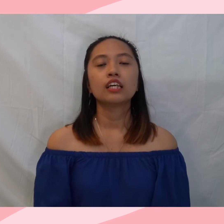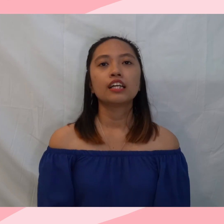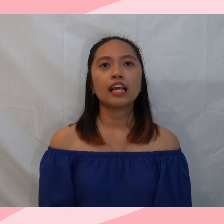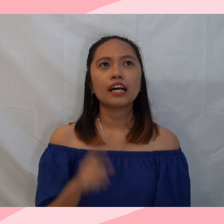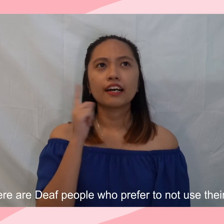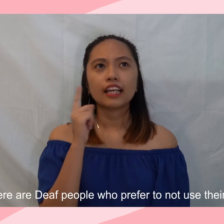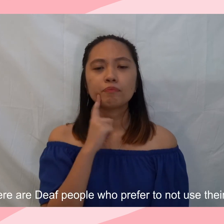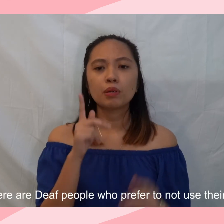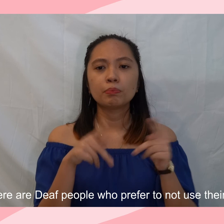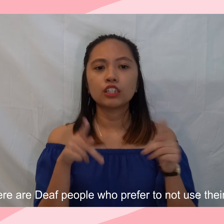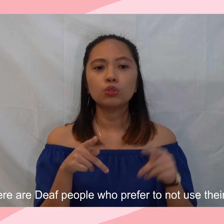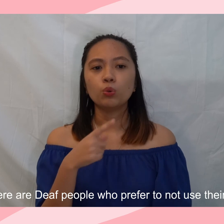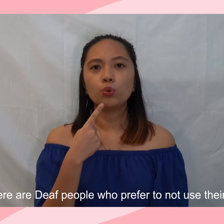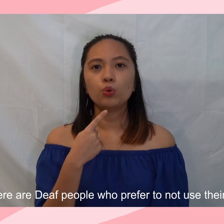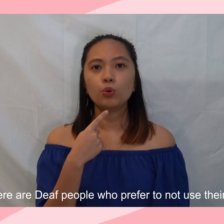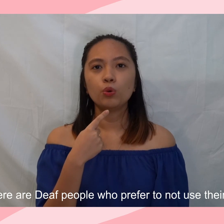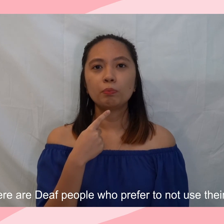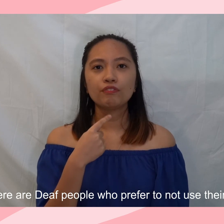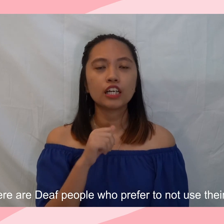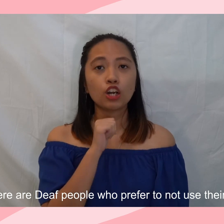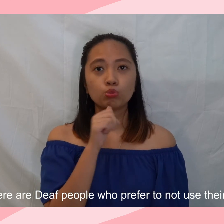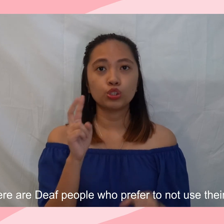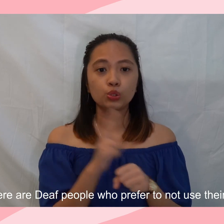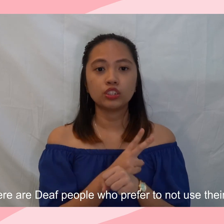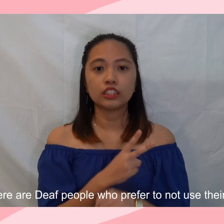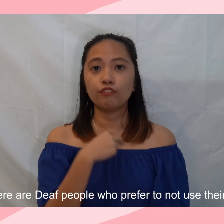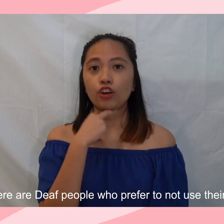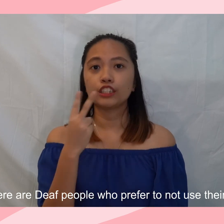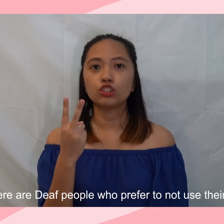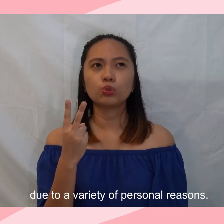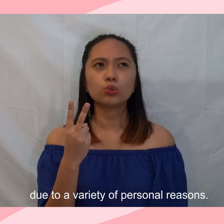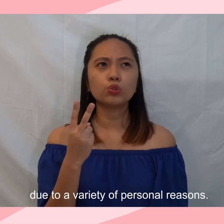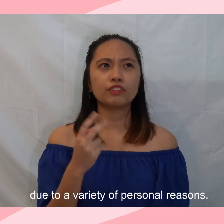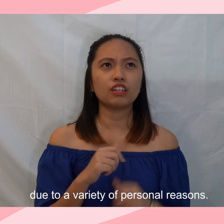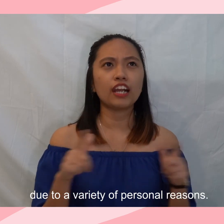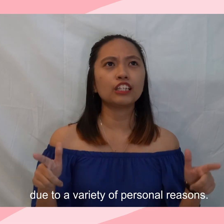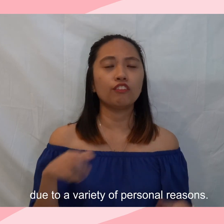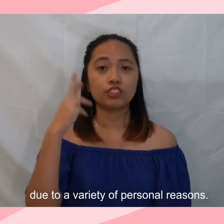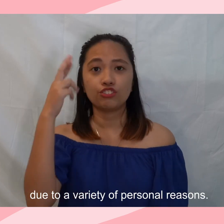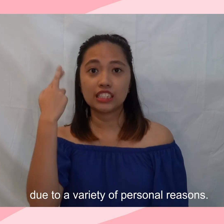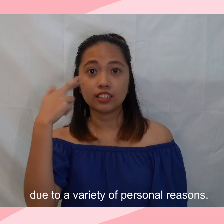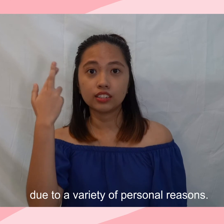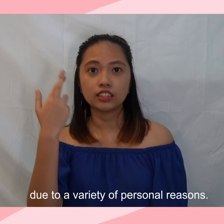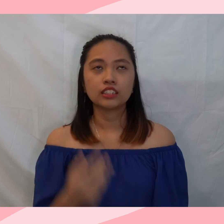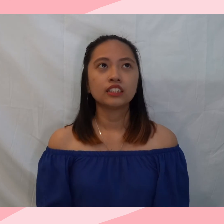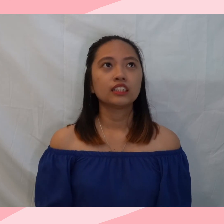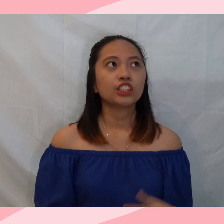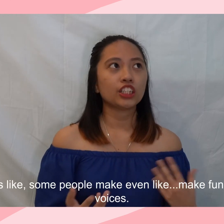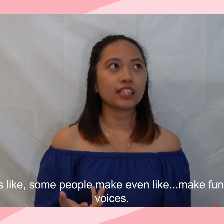There are deaf people who prefer not to use their voice due to a variety of the reasons, such as